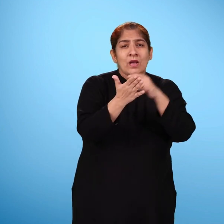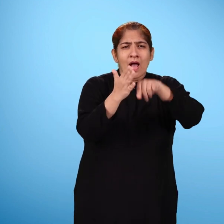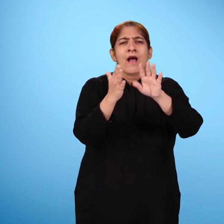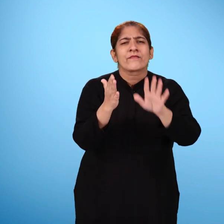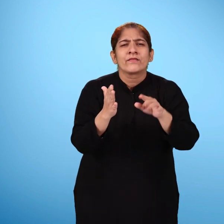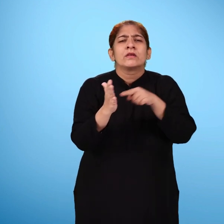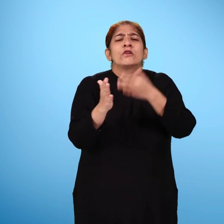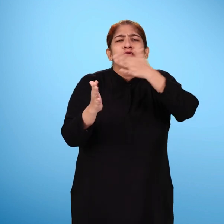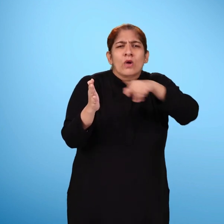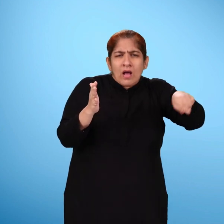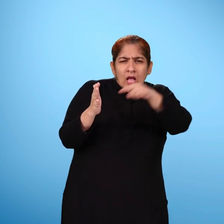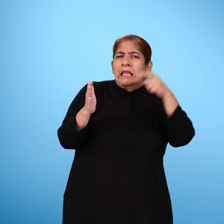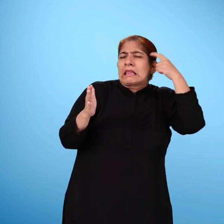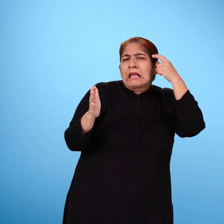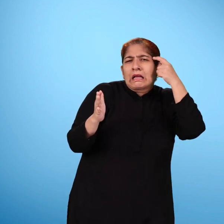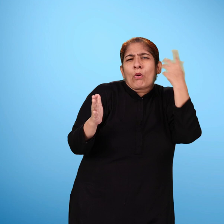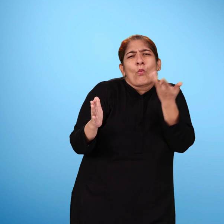Basket of subjects for students to choose from.